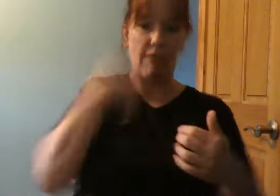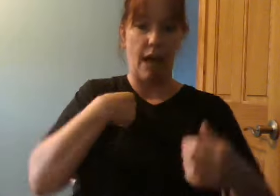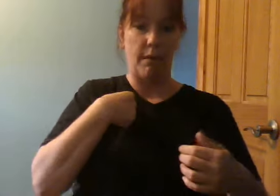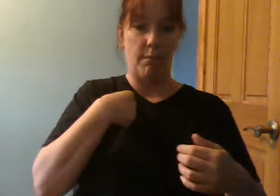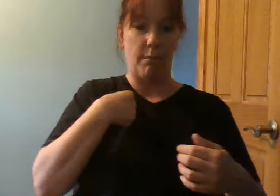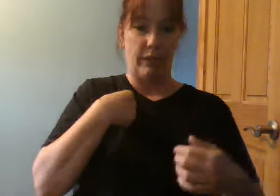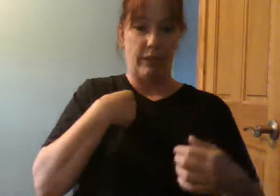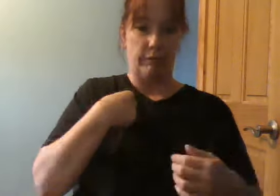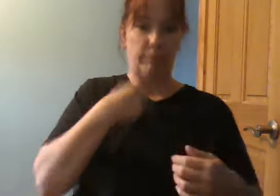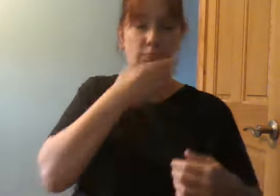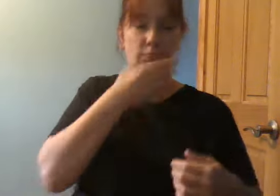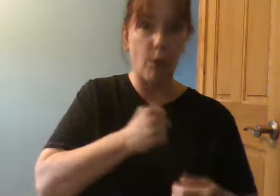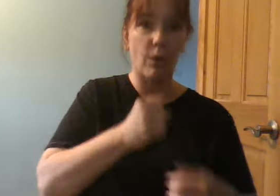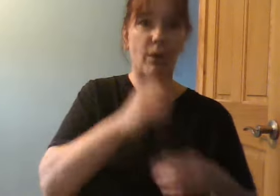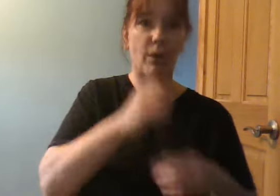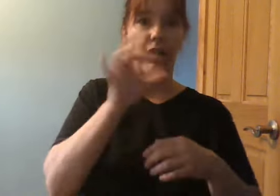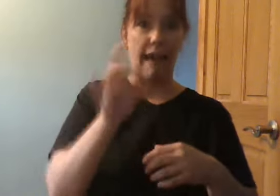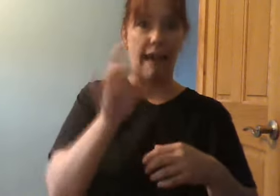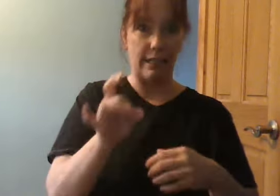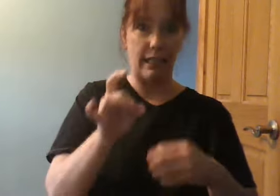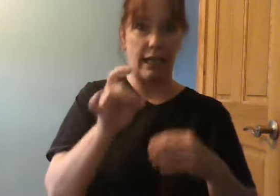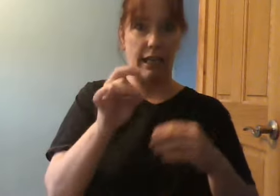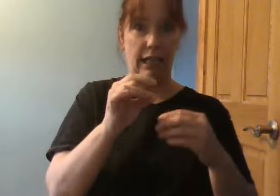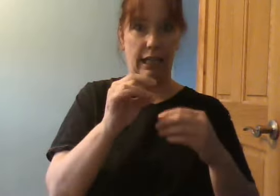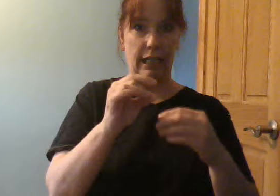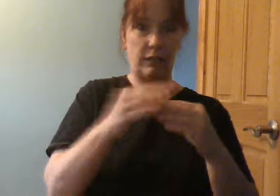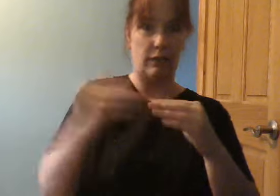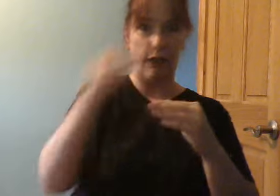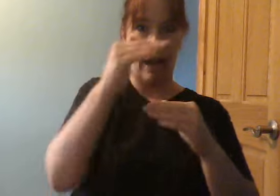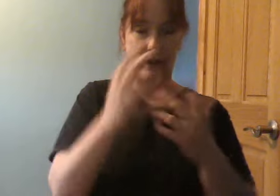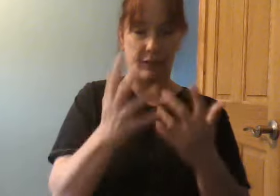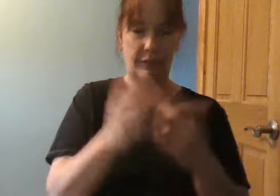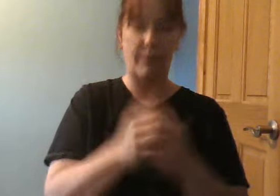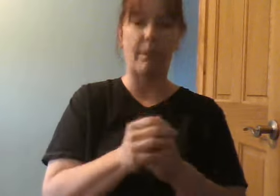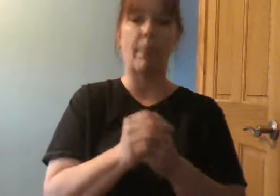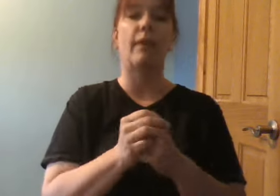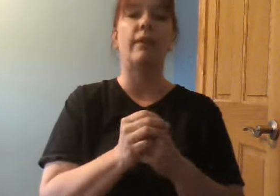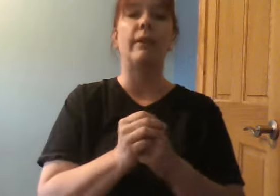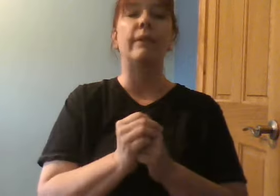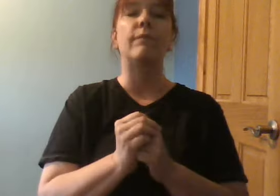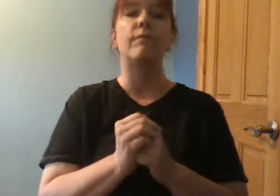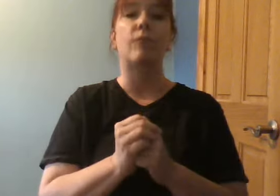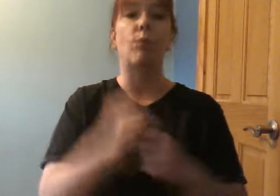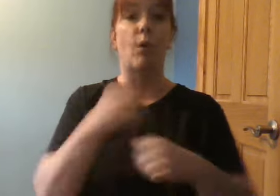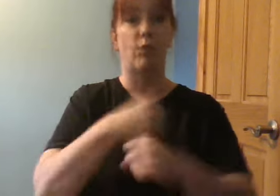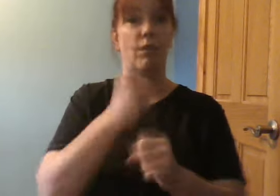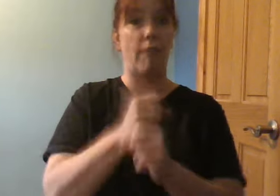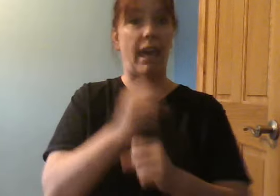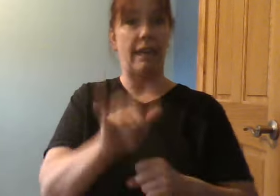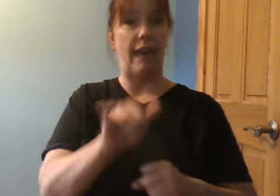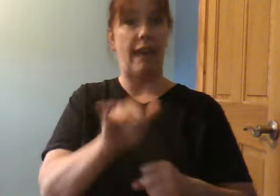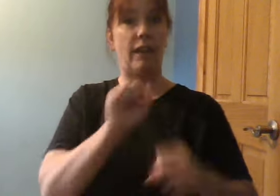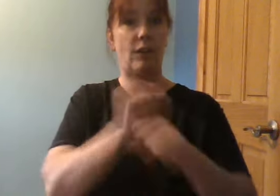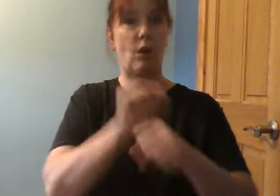Is that just a pipe dream? Of course not, otherwise I wouldn't be here talking to you. So, in order to build that and make it work, I'm only going to name these things, I'm not going